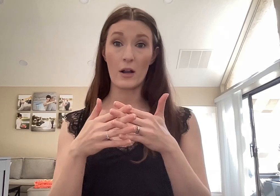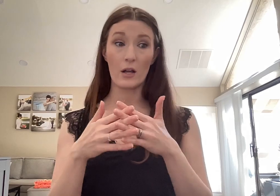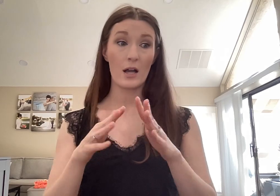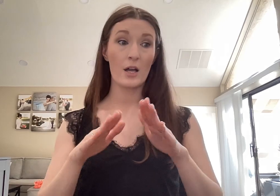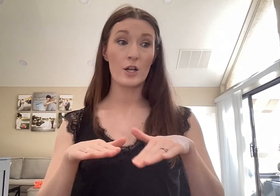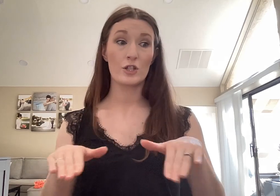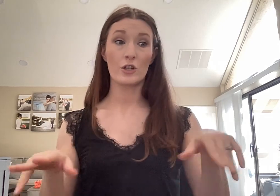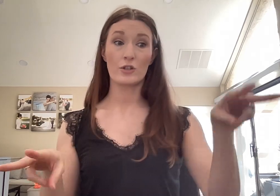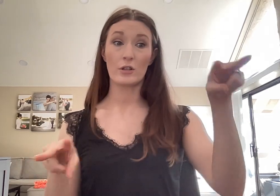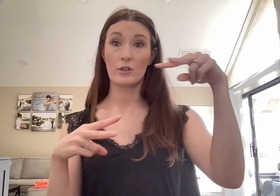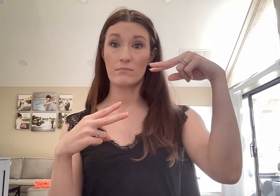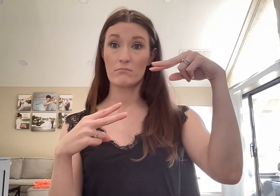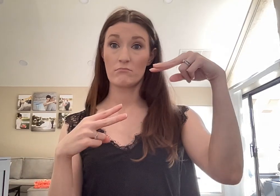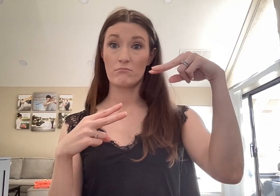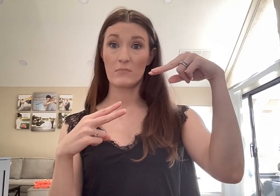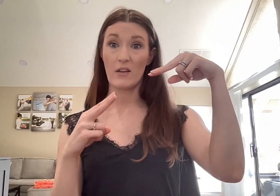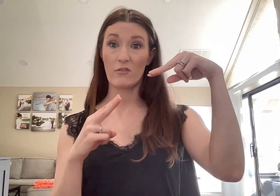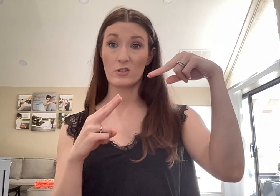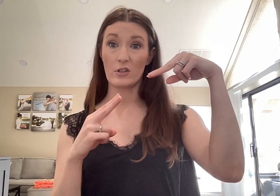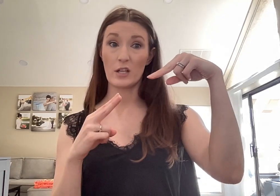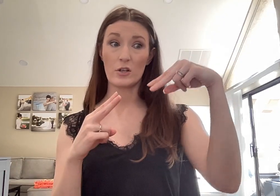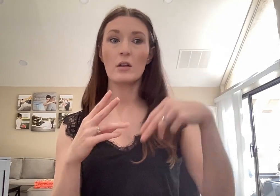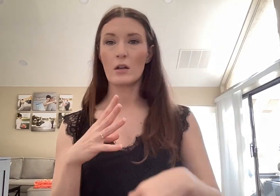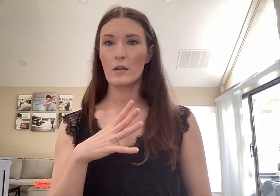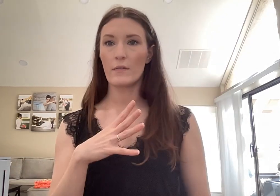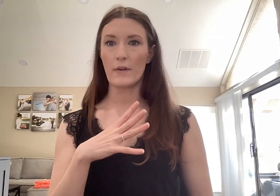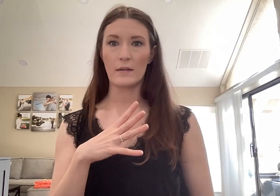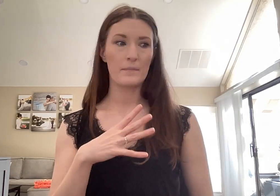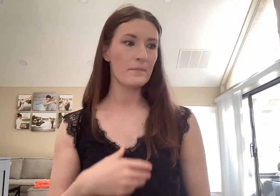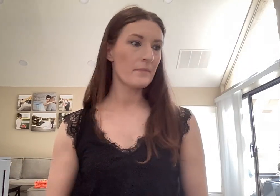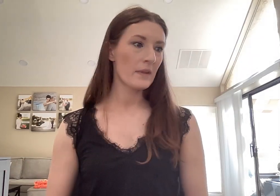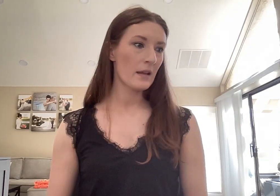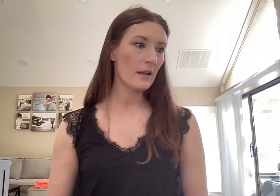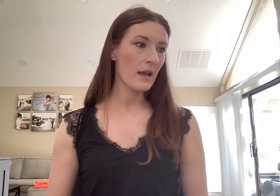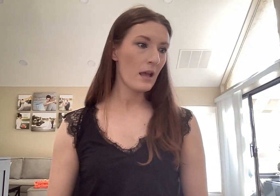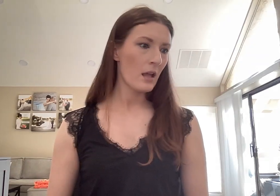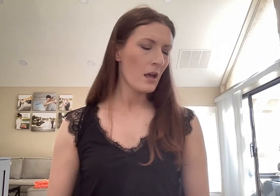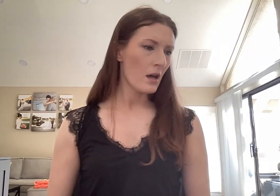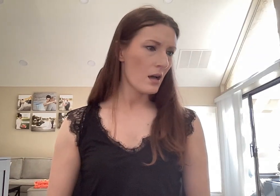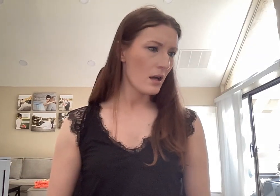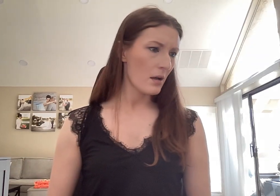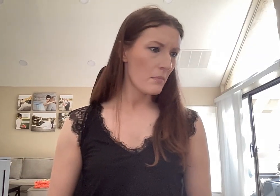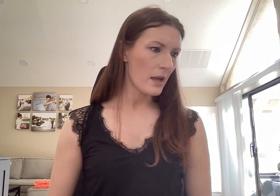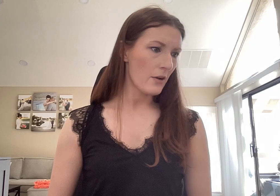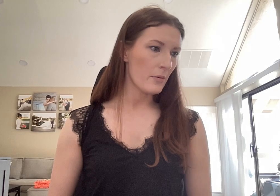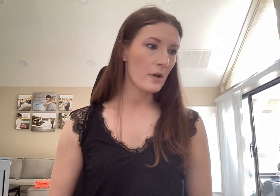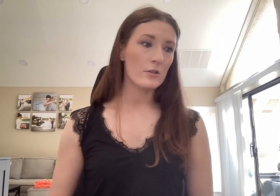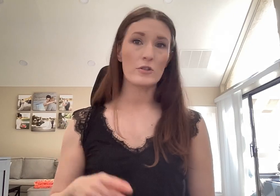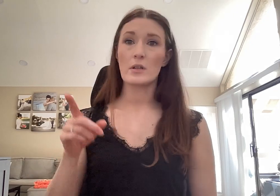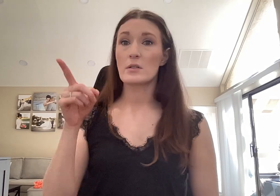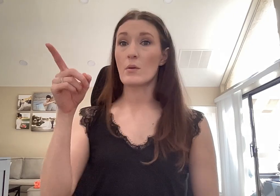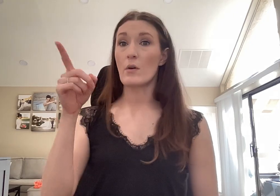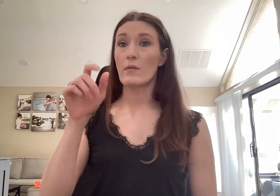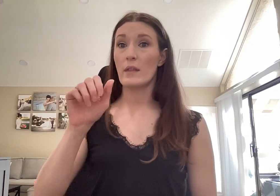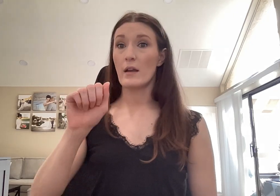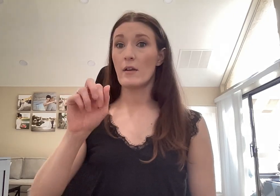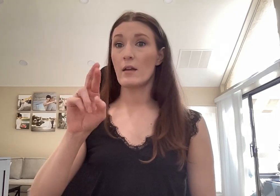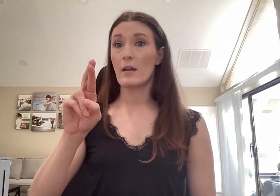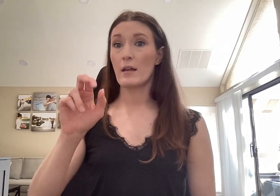America, children, everyone's looking at each other, fine. Okay. Arab countries, so over there